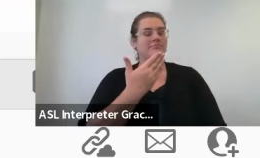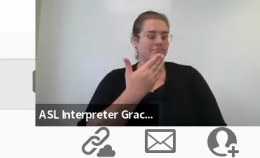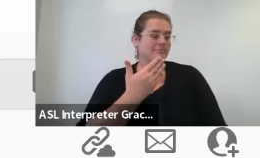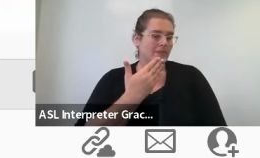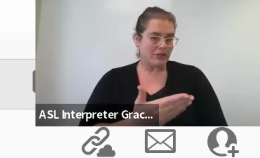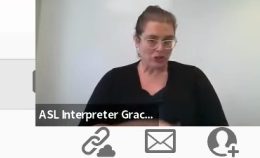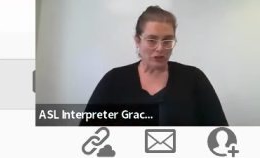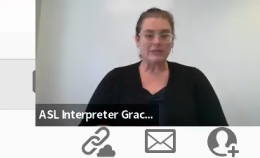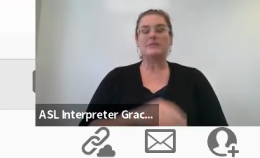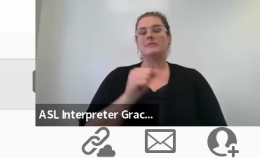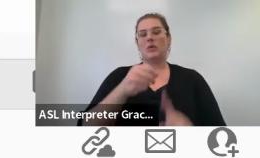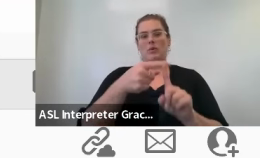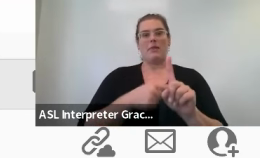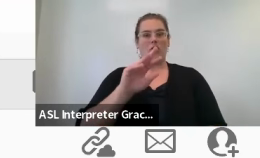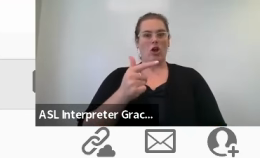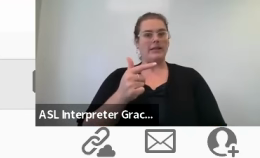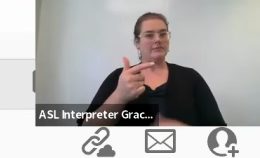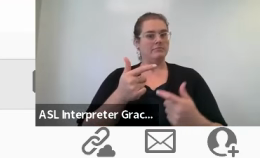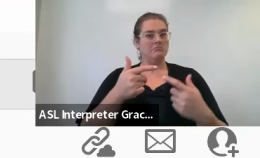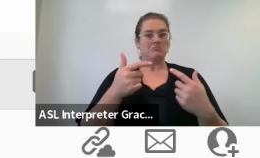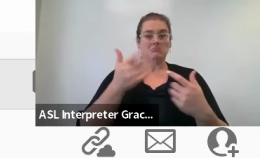of August.